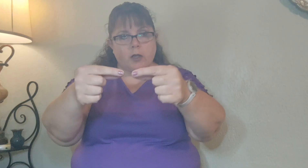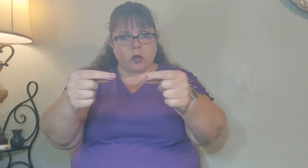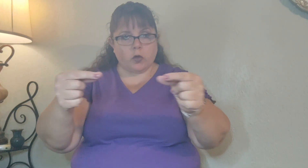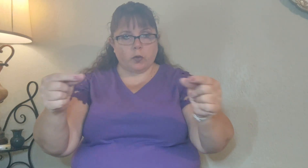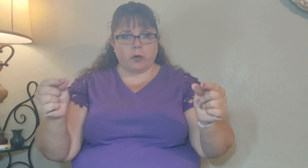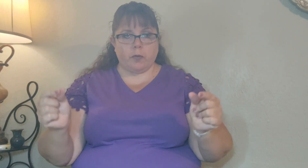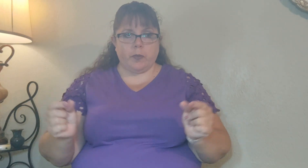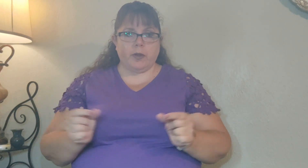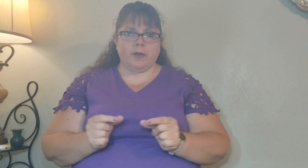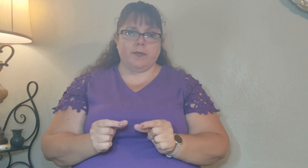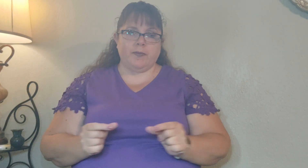group.